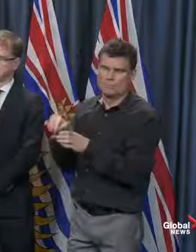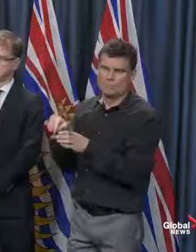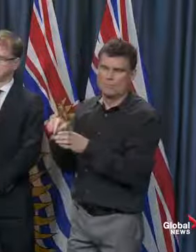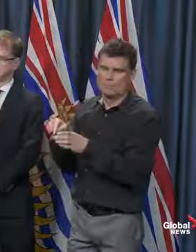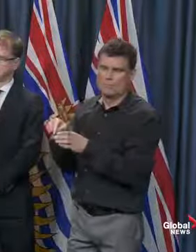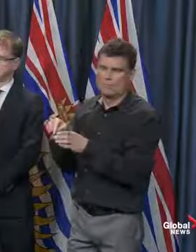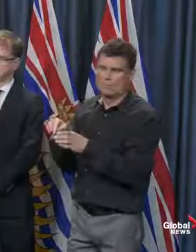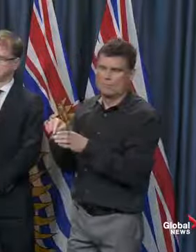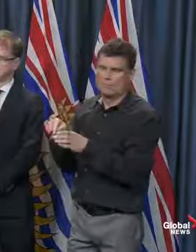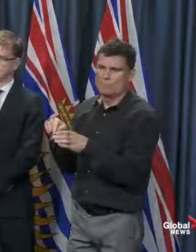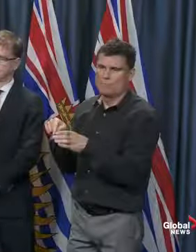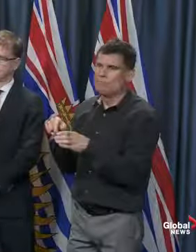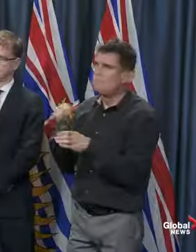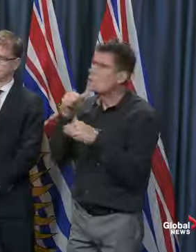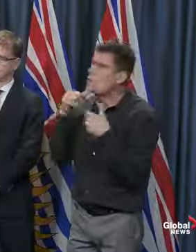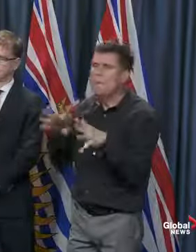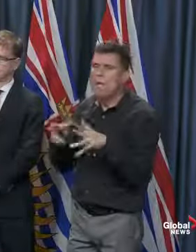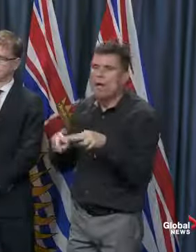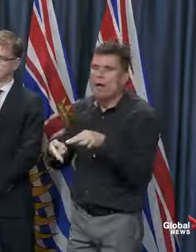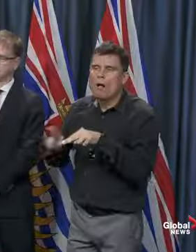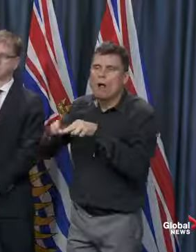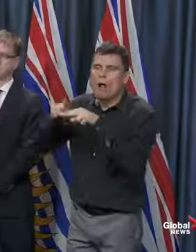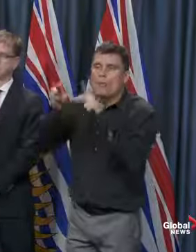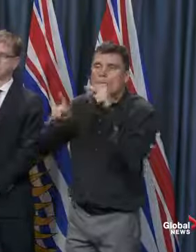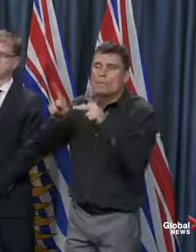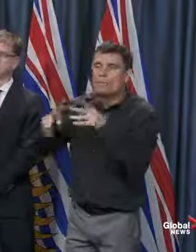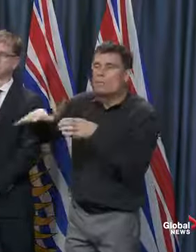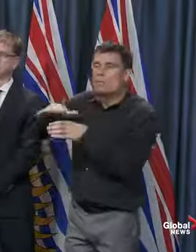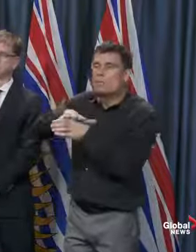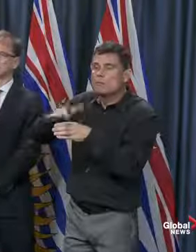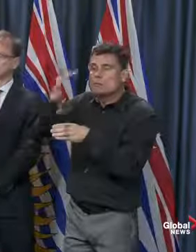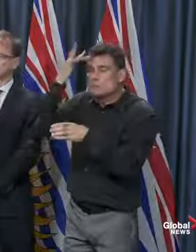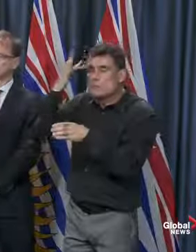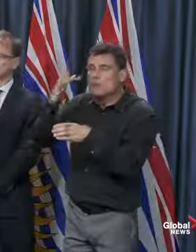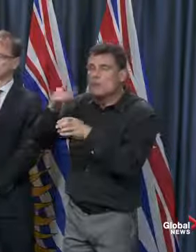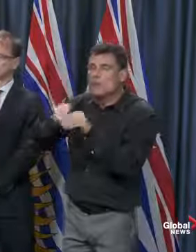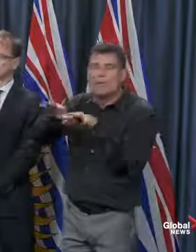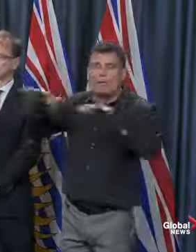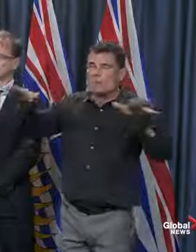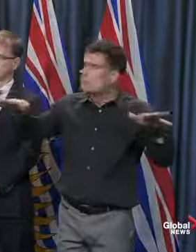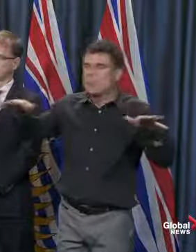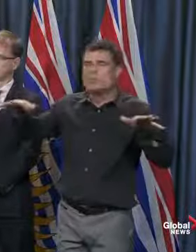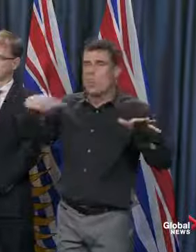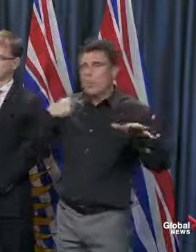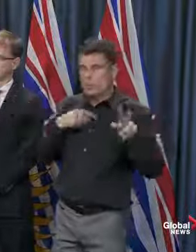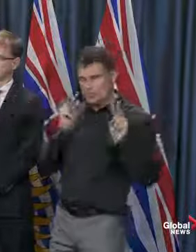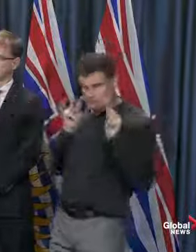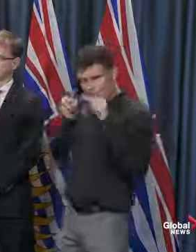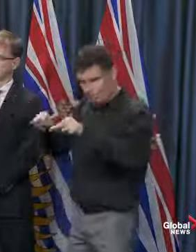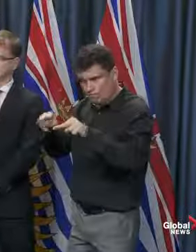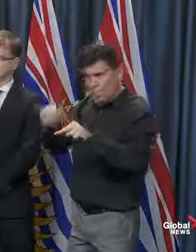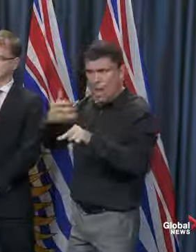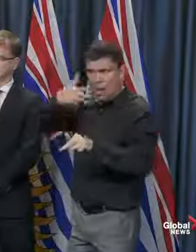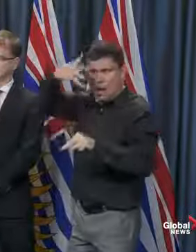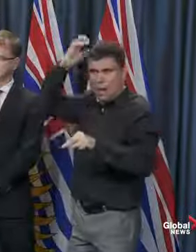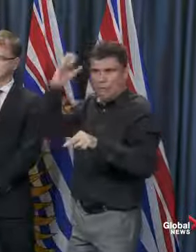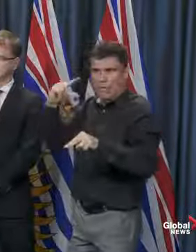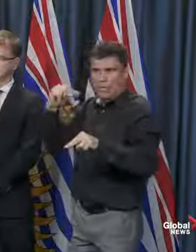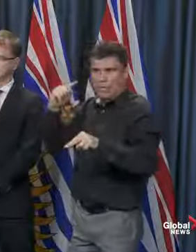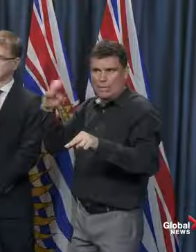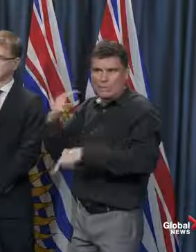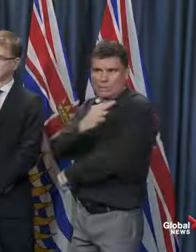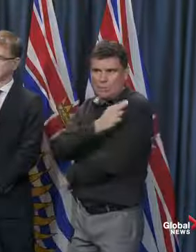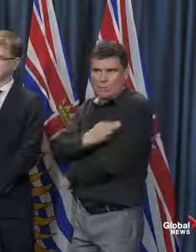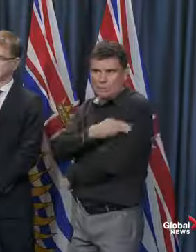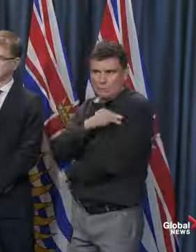increased transmission, and people are being monitored as well within that facility. So everybody else, we do not yet have